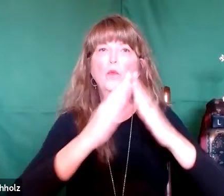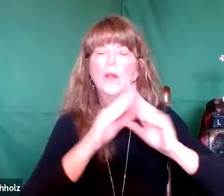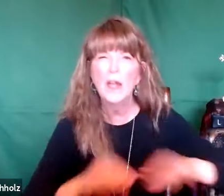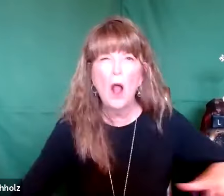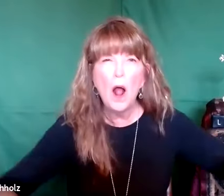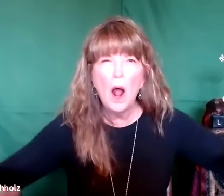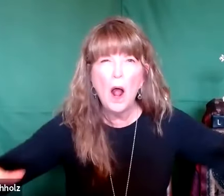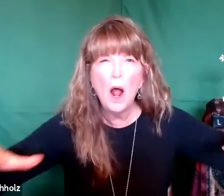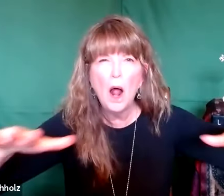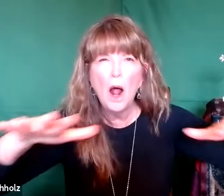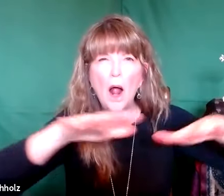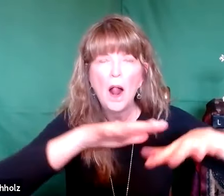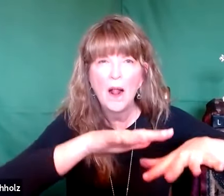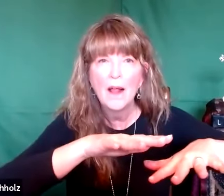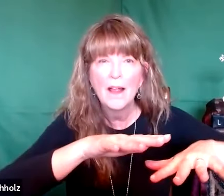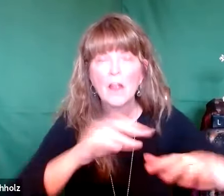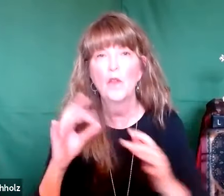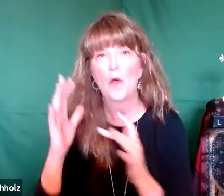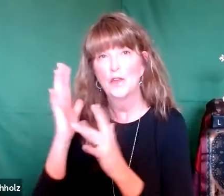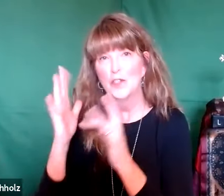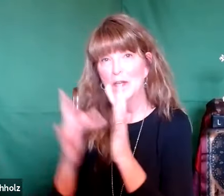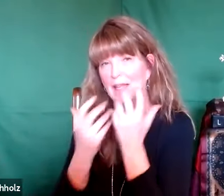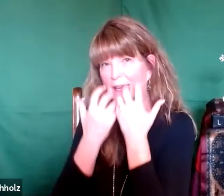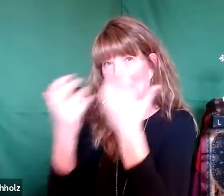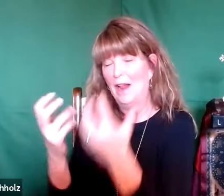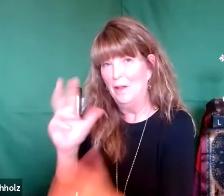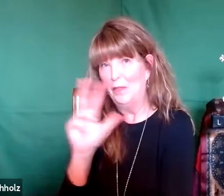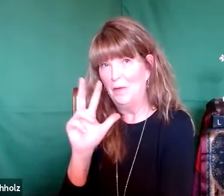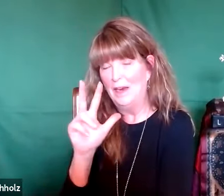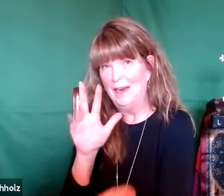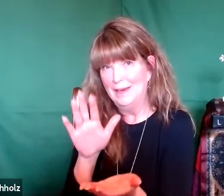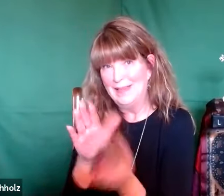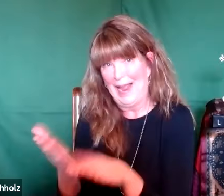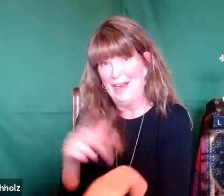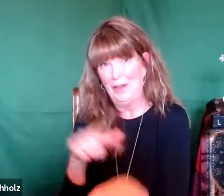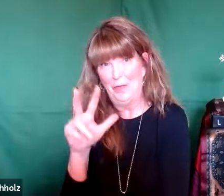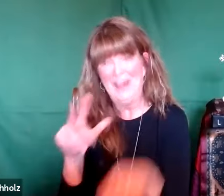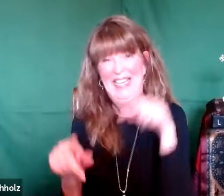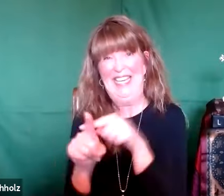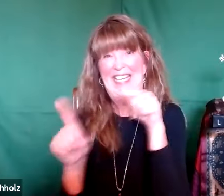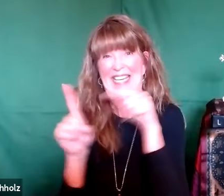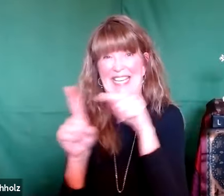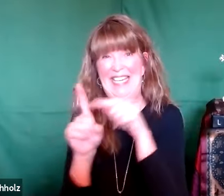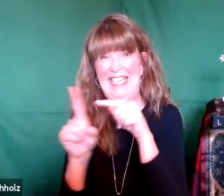Because the sacrificial lamb was slaughtered at 3 o'clock on the altar of the temple to forgive people in that